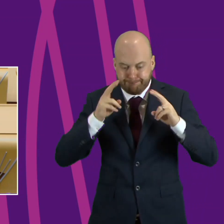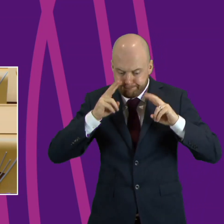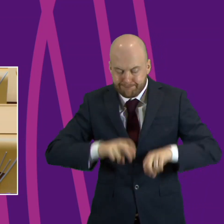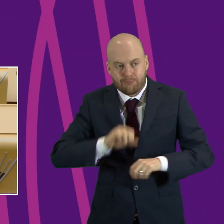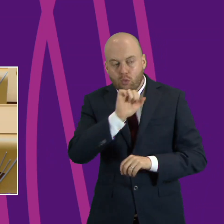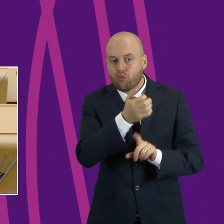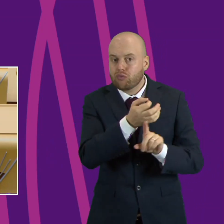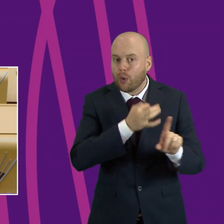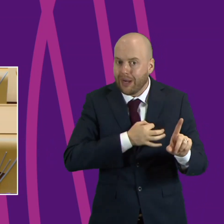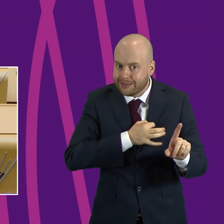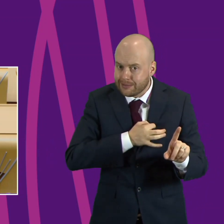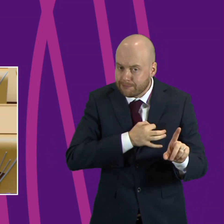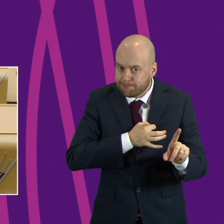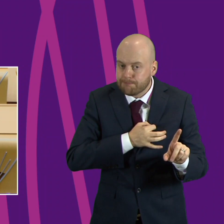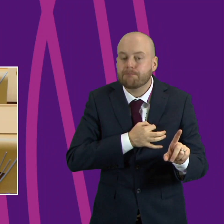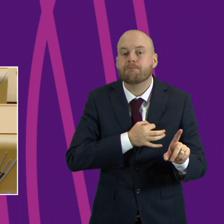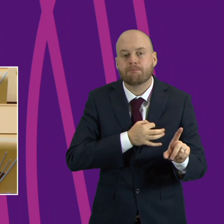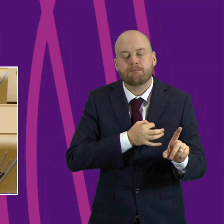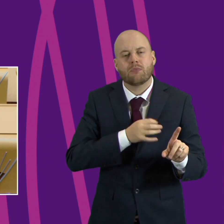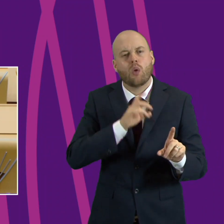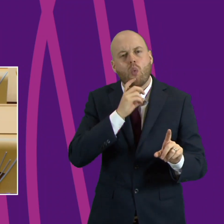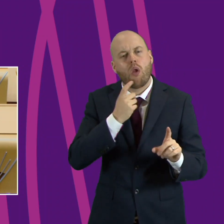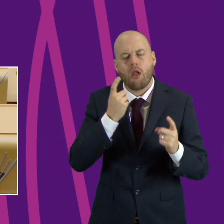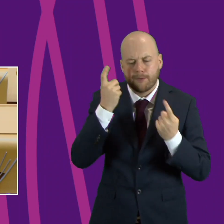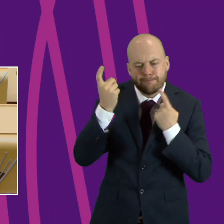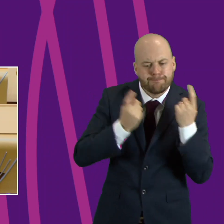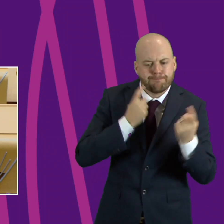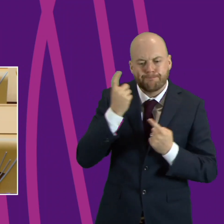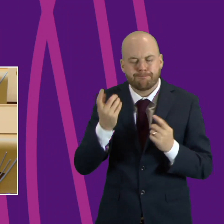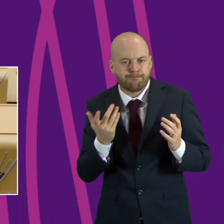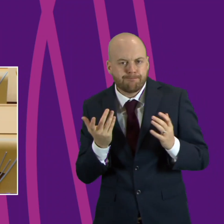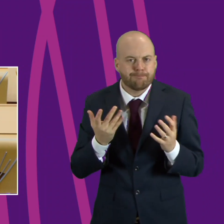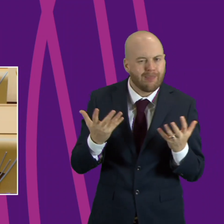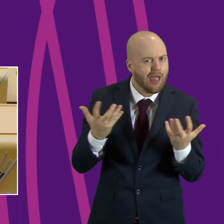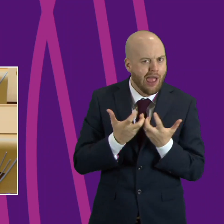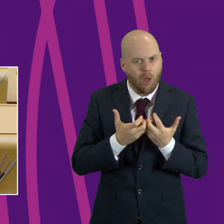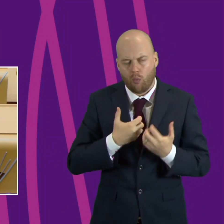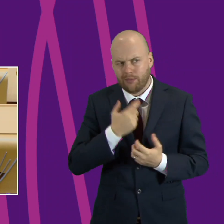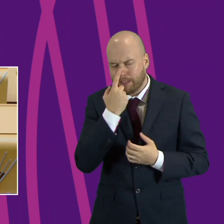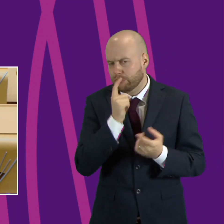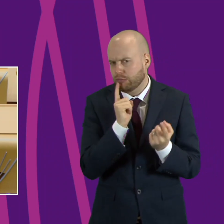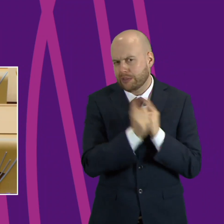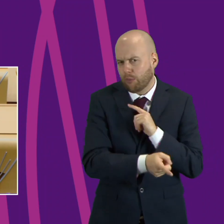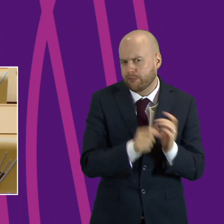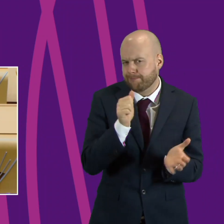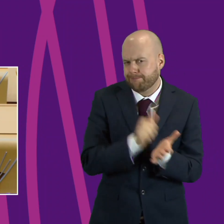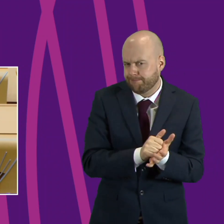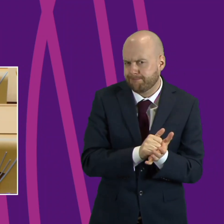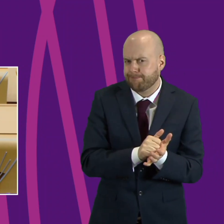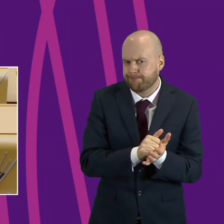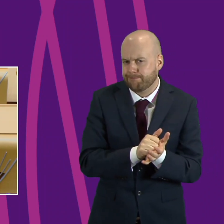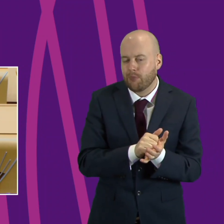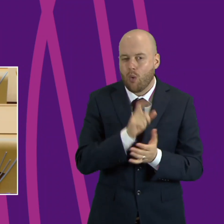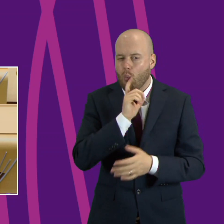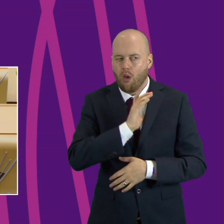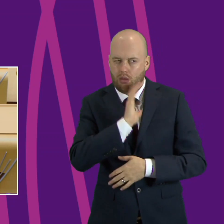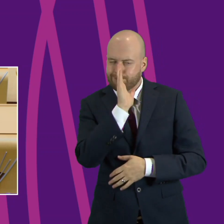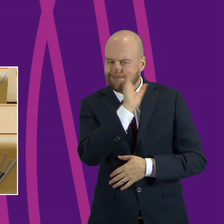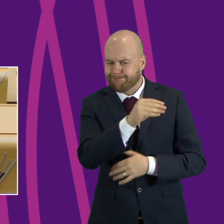request from her and consider whether or not how we might respond to that, and to let her know in early